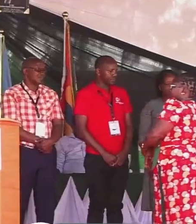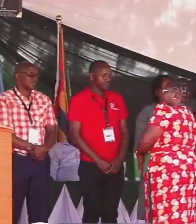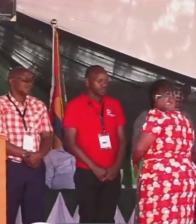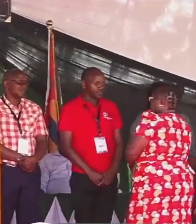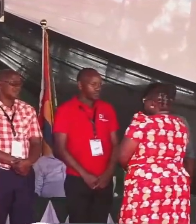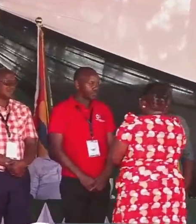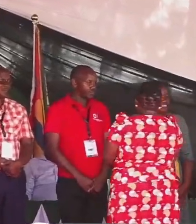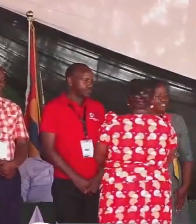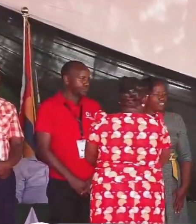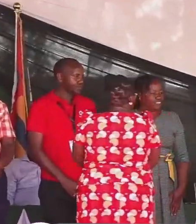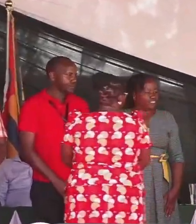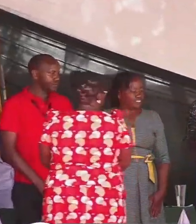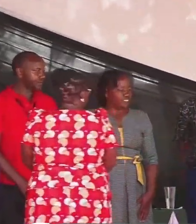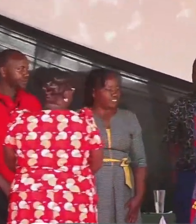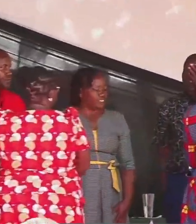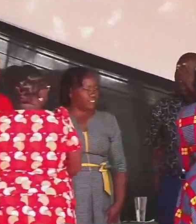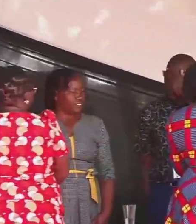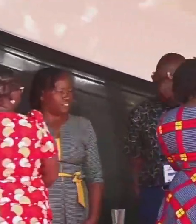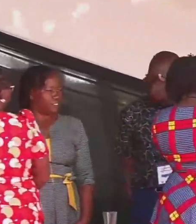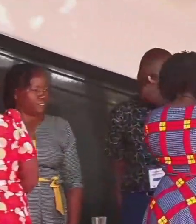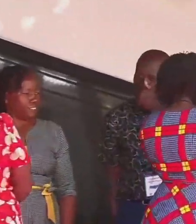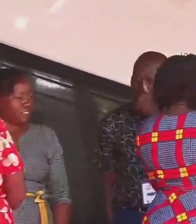I come crazy because of you.